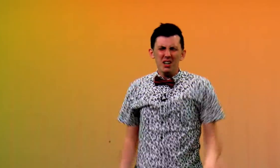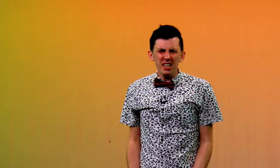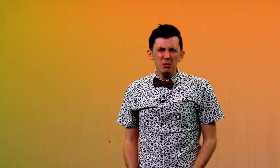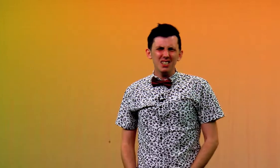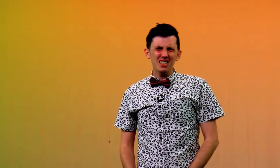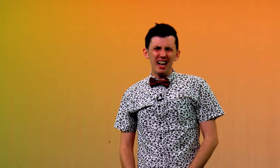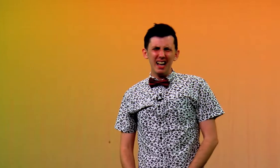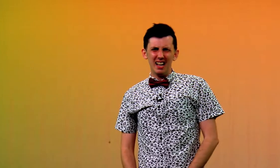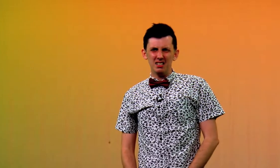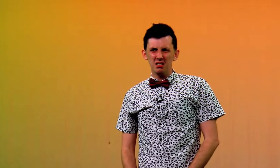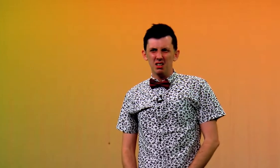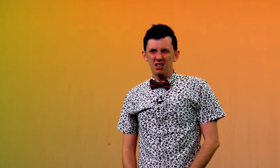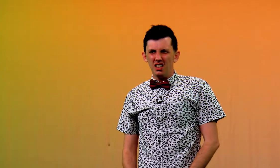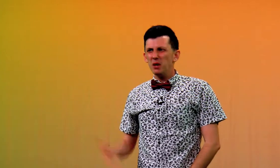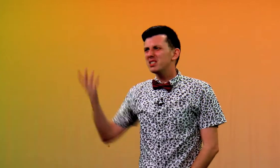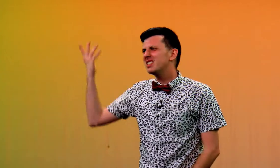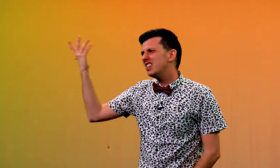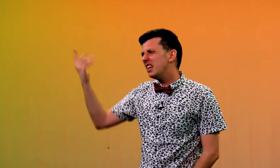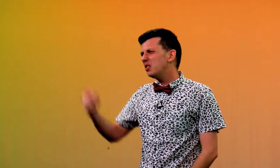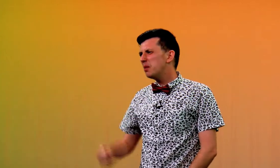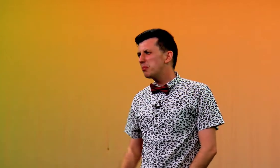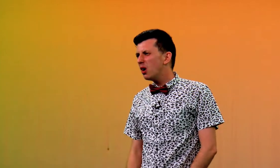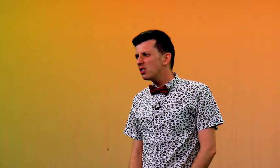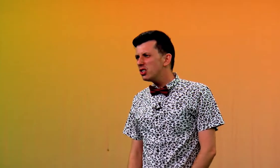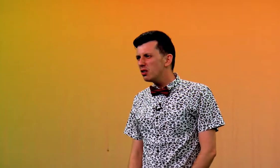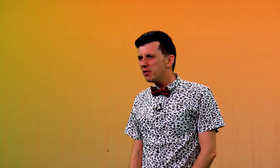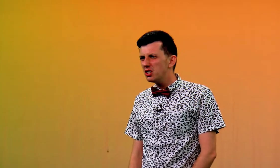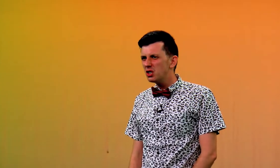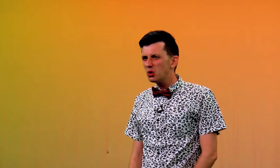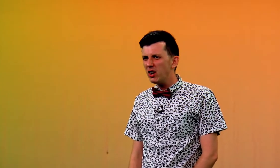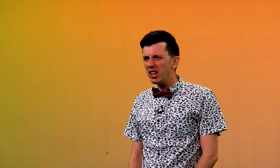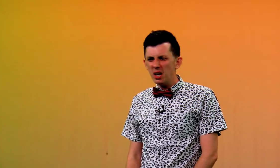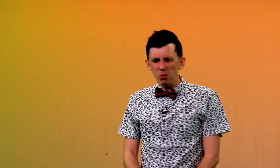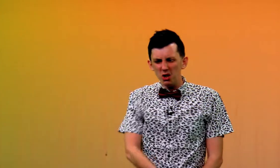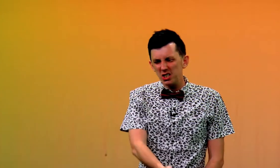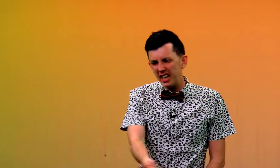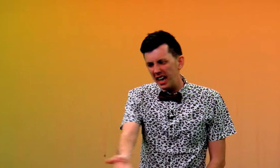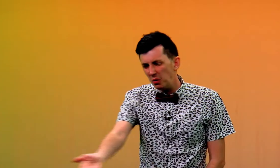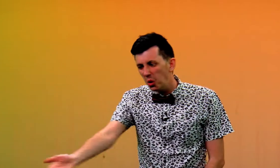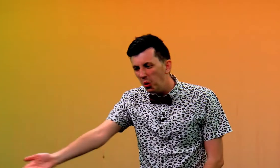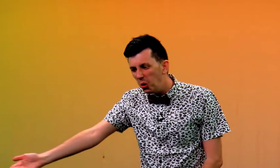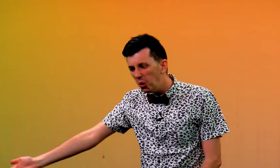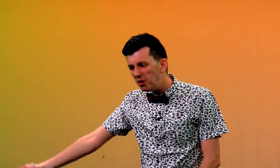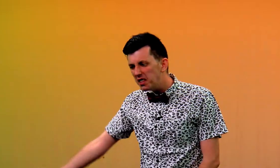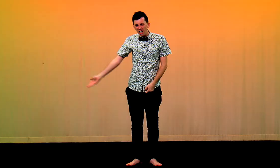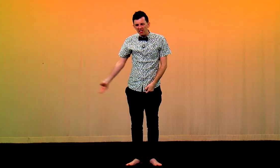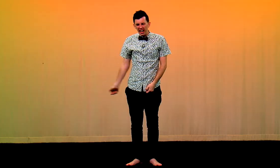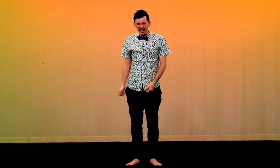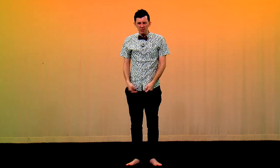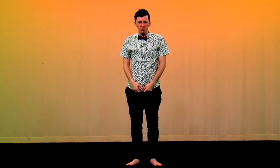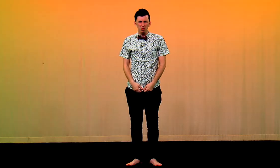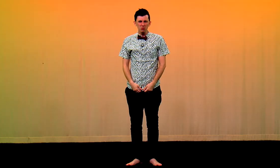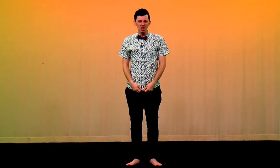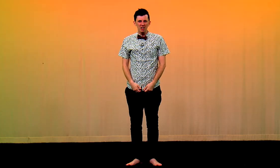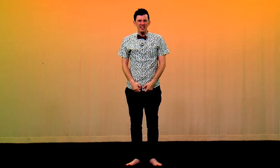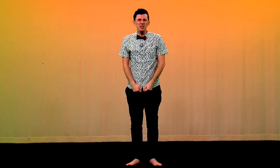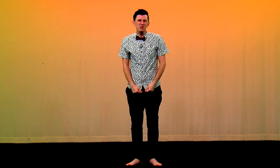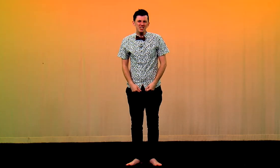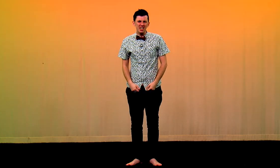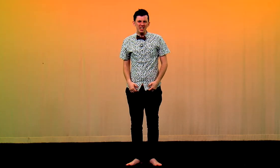was sad. He would sit on the branches of his tree. He would look down at all of the other animals and he would say,